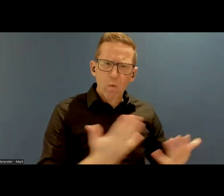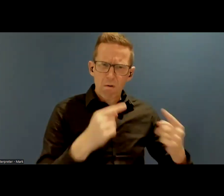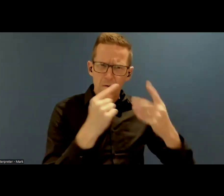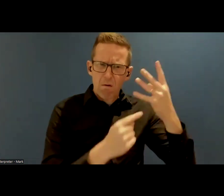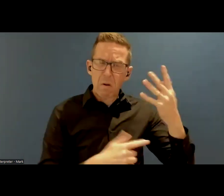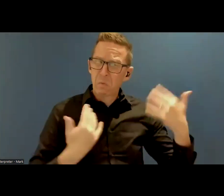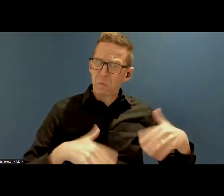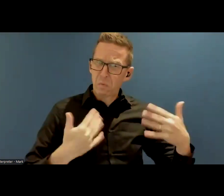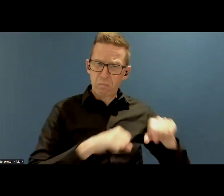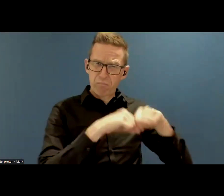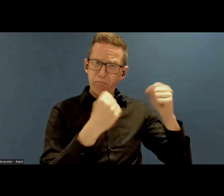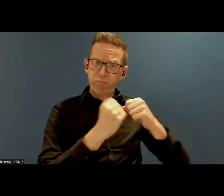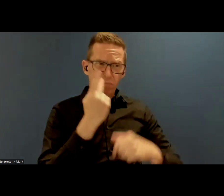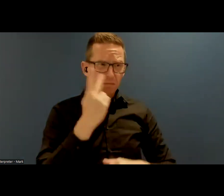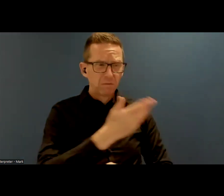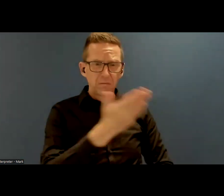institutions.